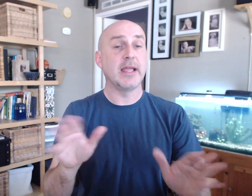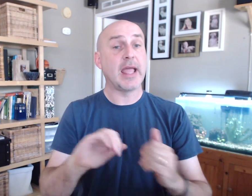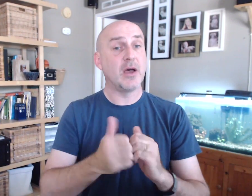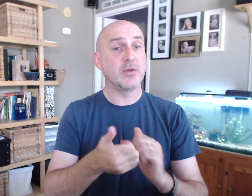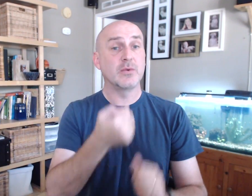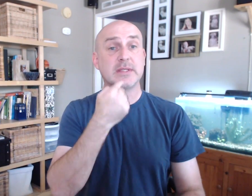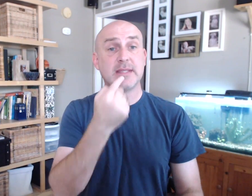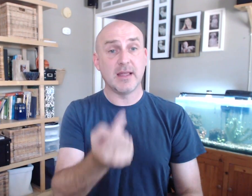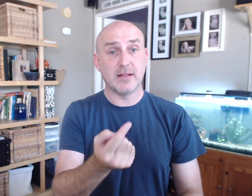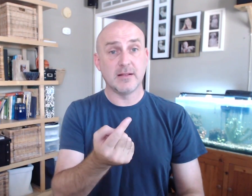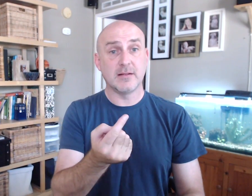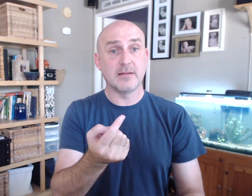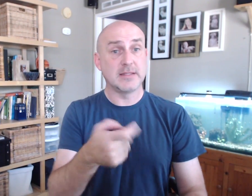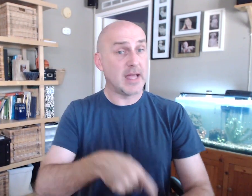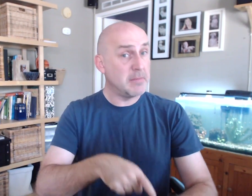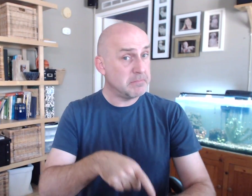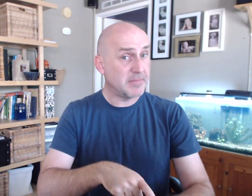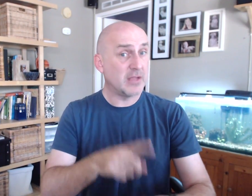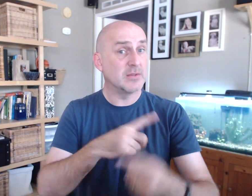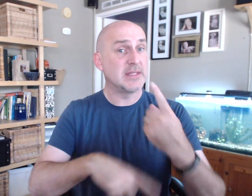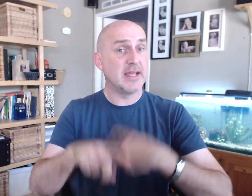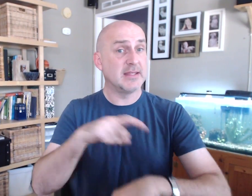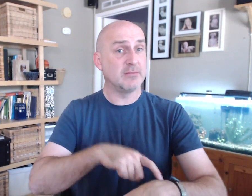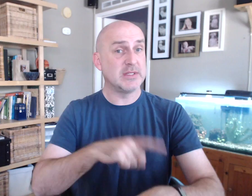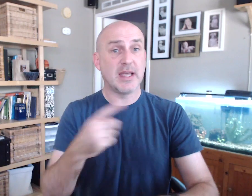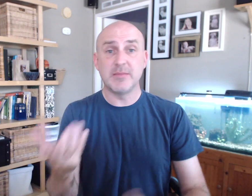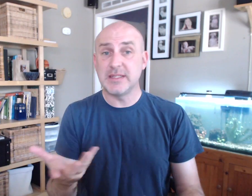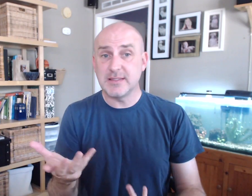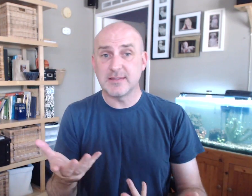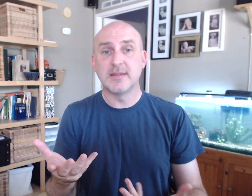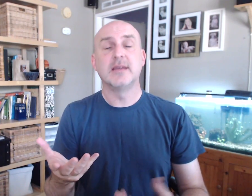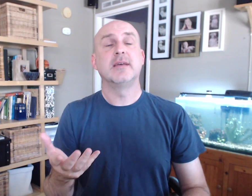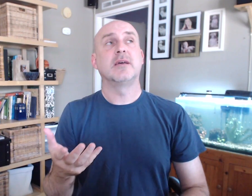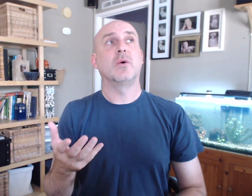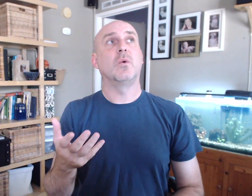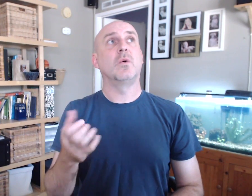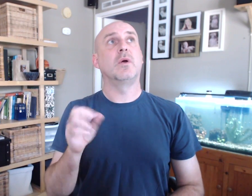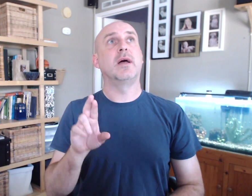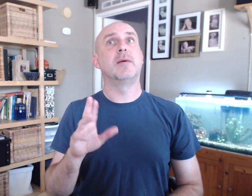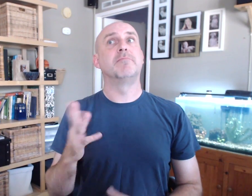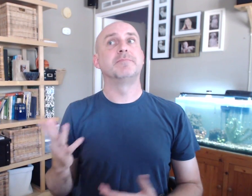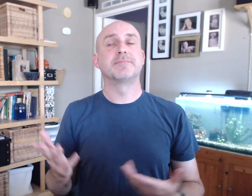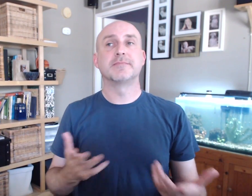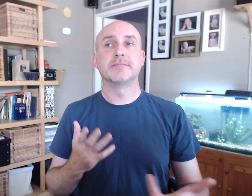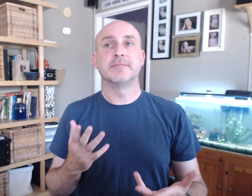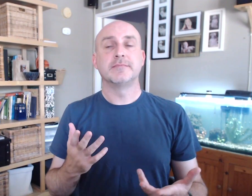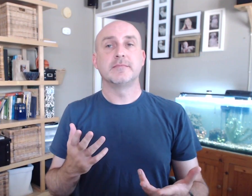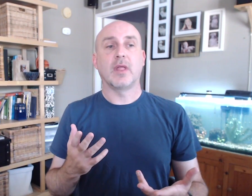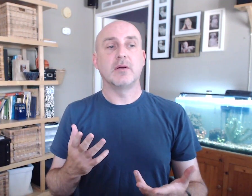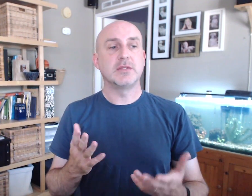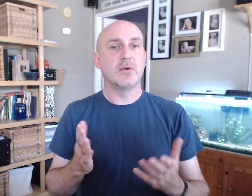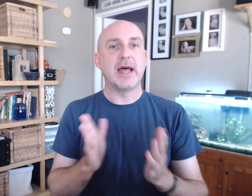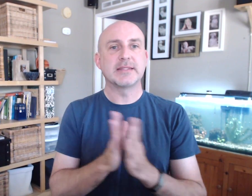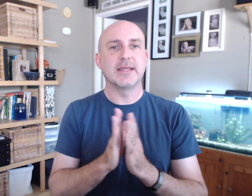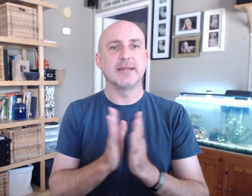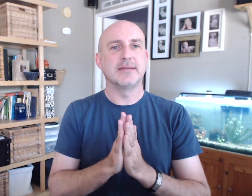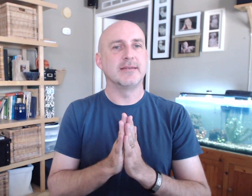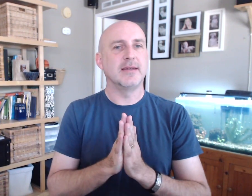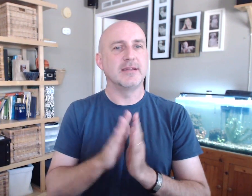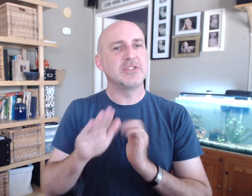how you can tell the time, how you sign what time it is, or also asking a child